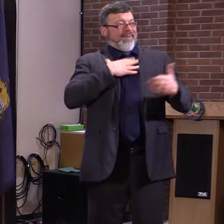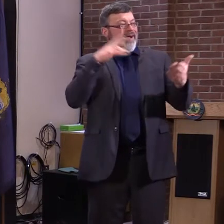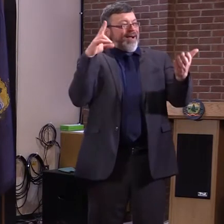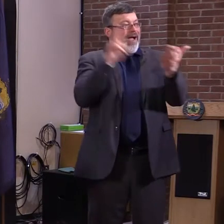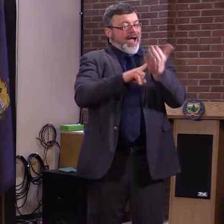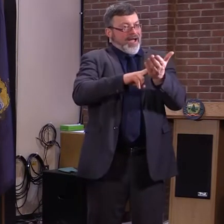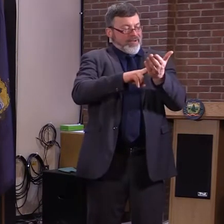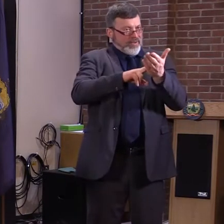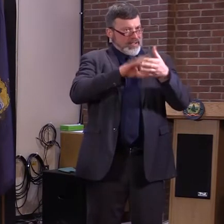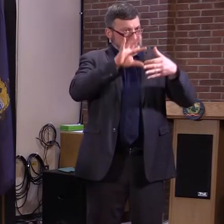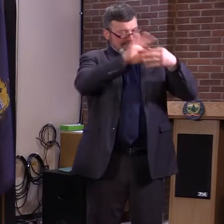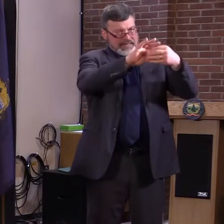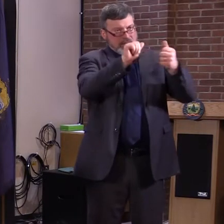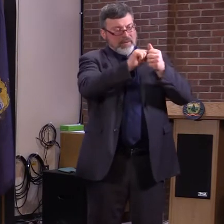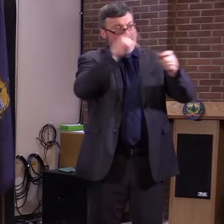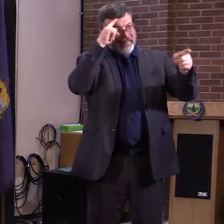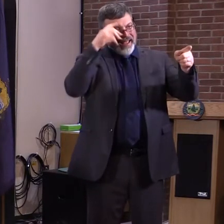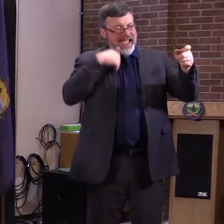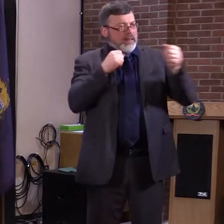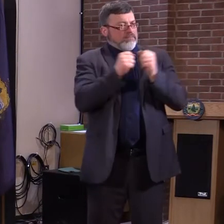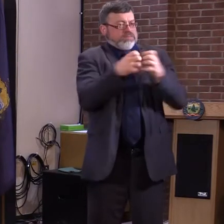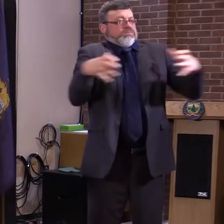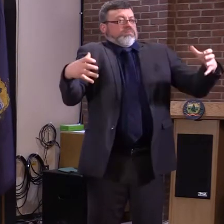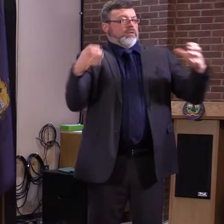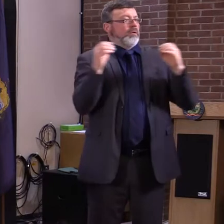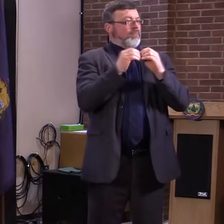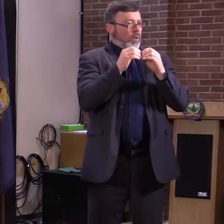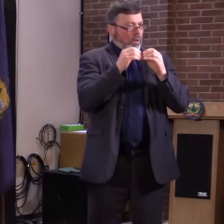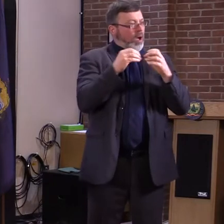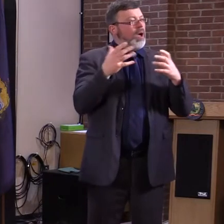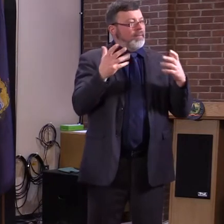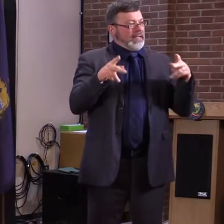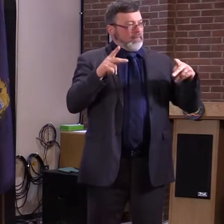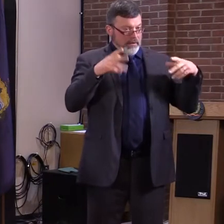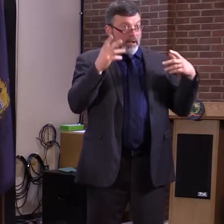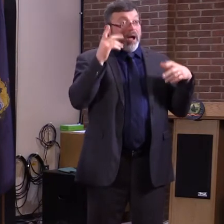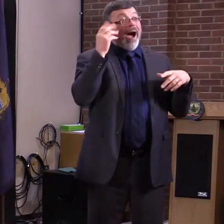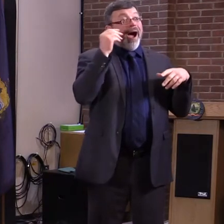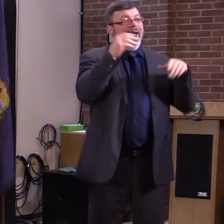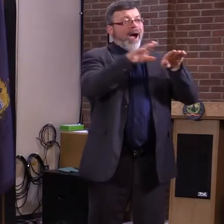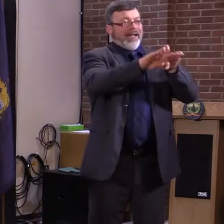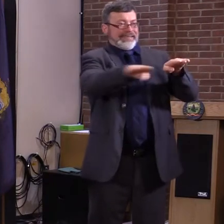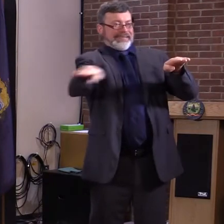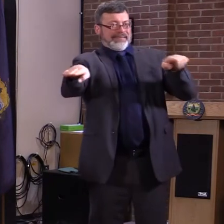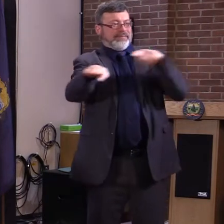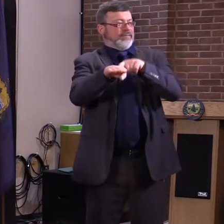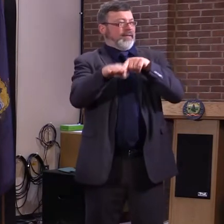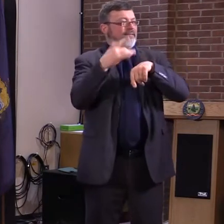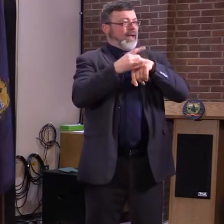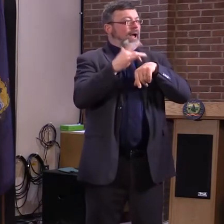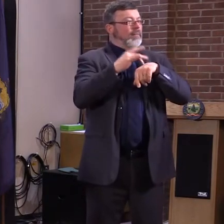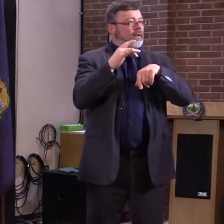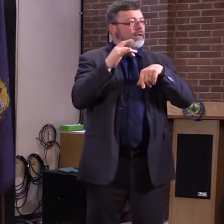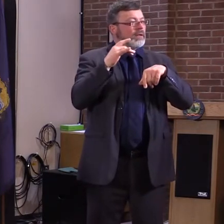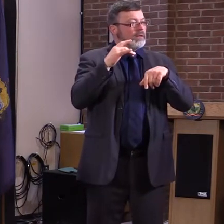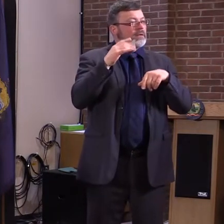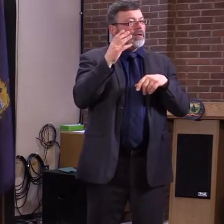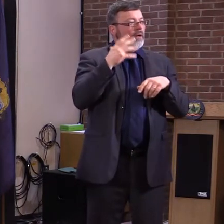into Vermont to increase the total number of beds that are available and have previously been closed, while also exploring